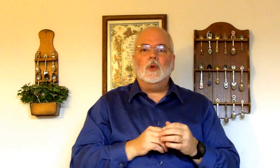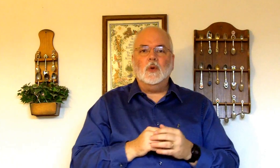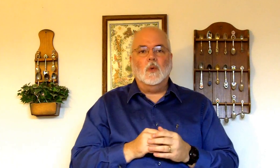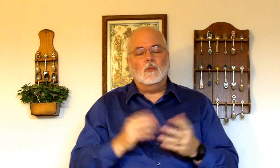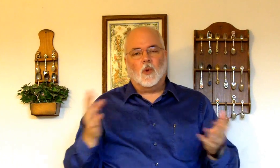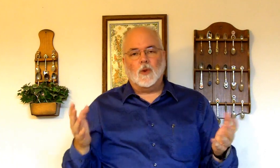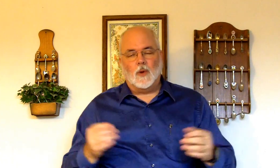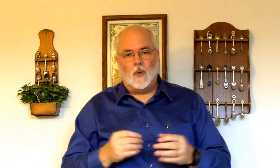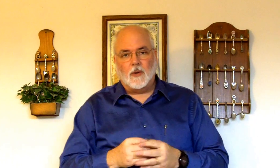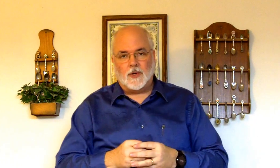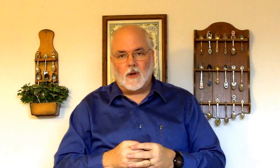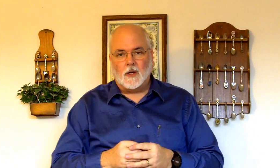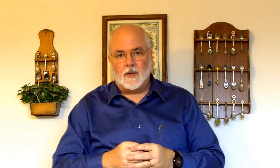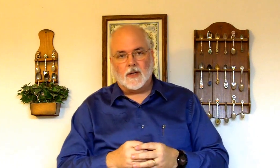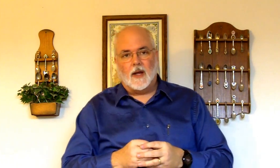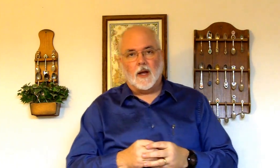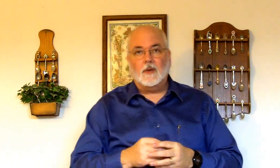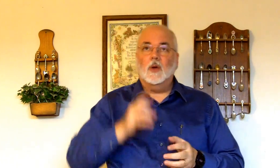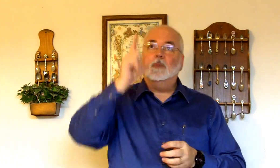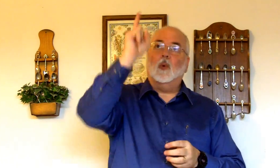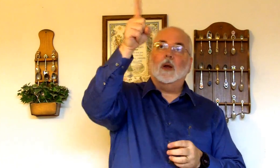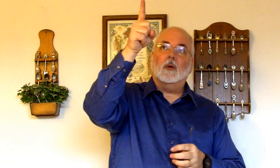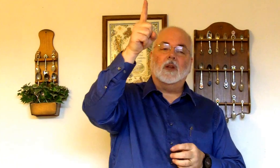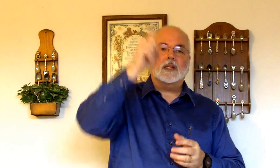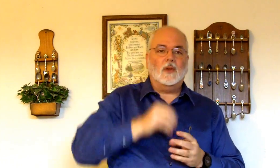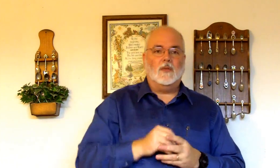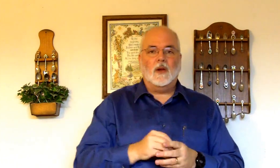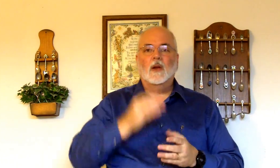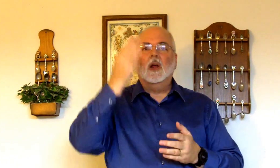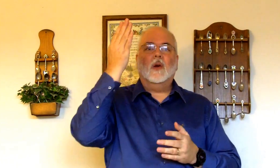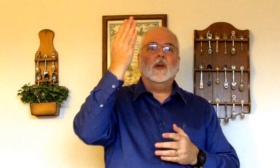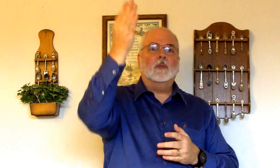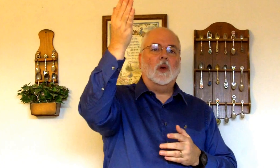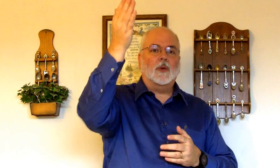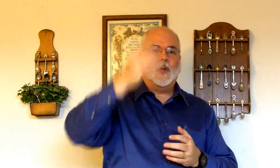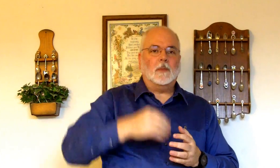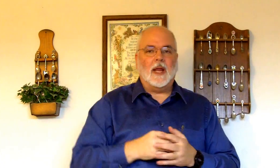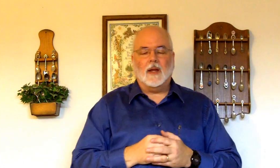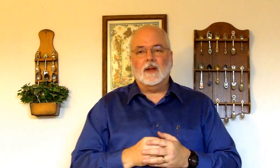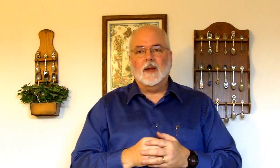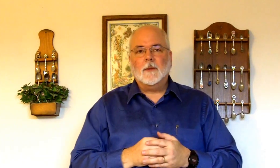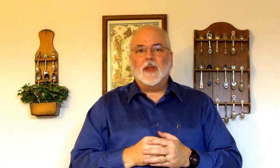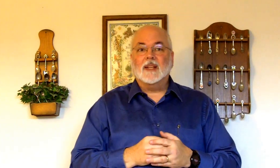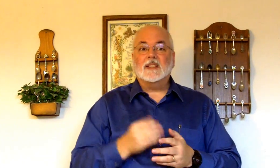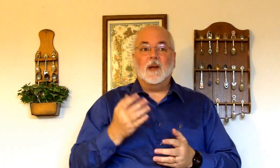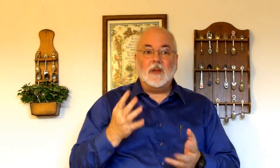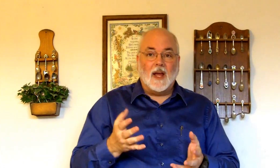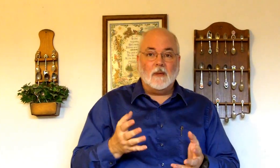you more than one way when you're talking to God. You can point with a single finger, or you can point with an open hand. And sometimes